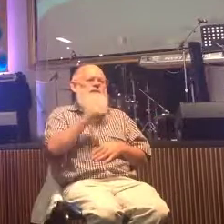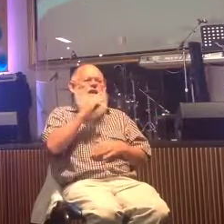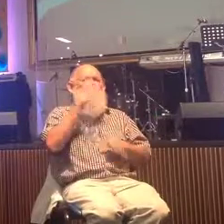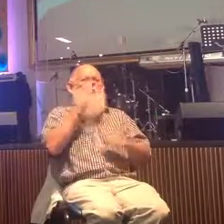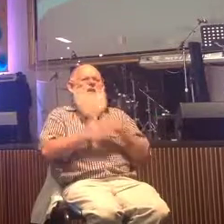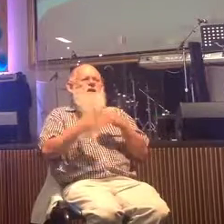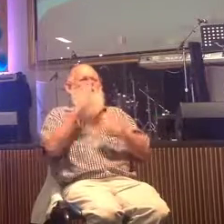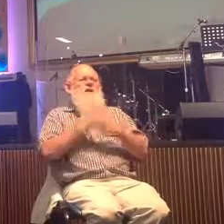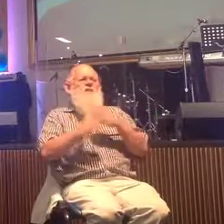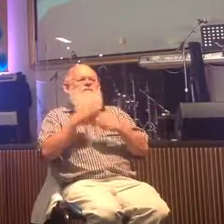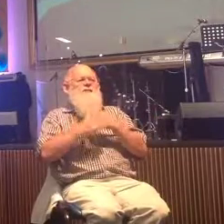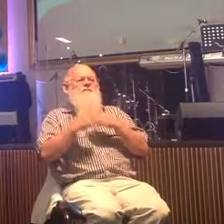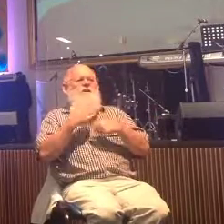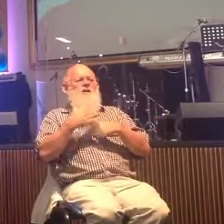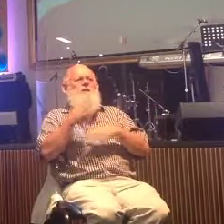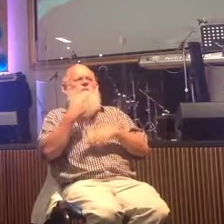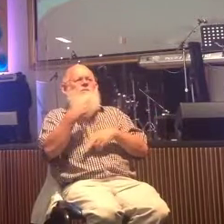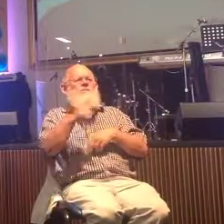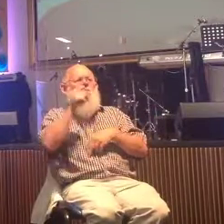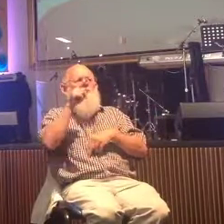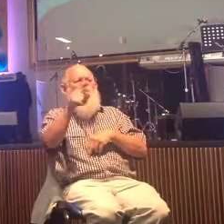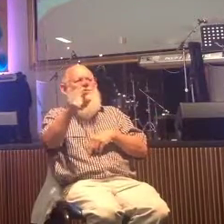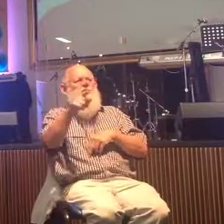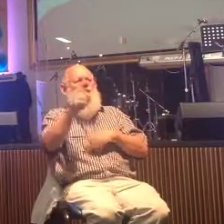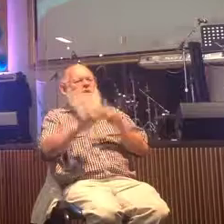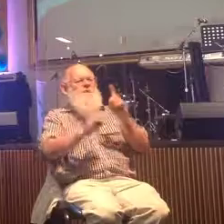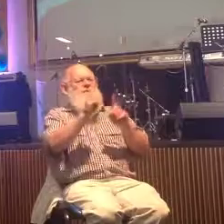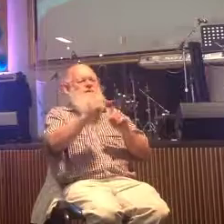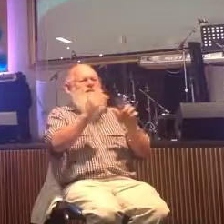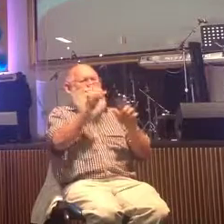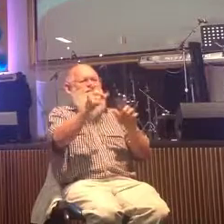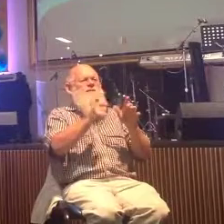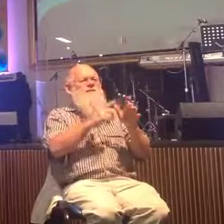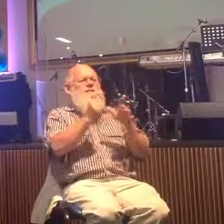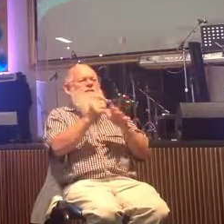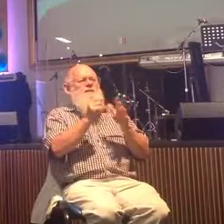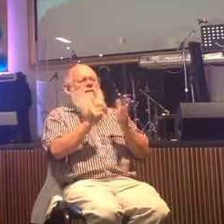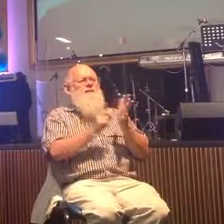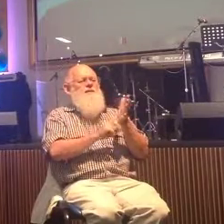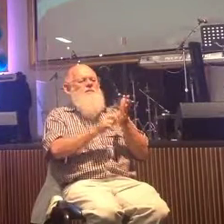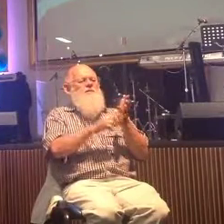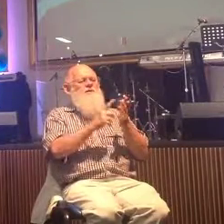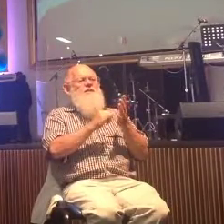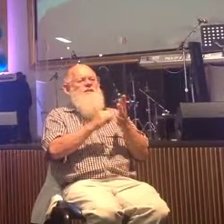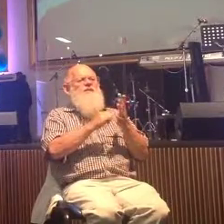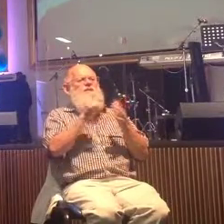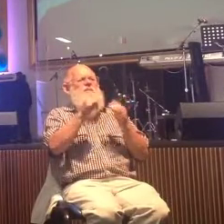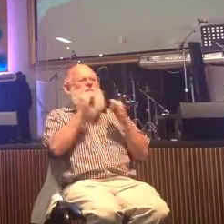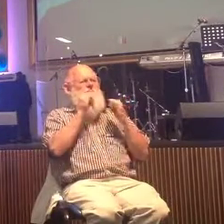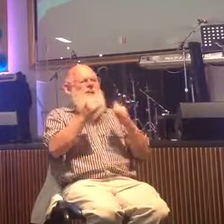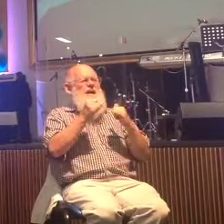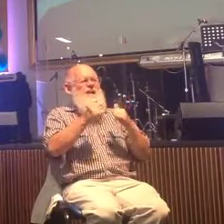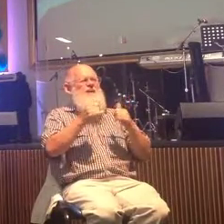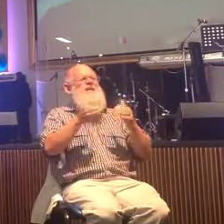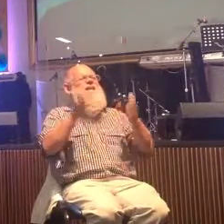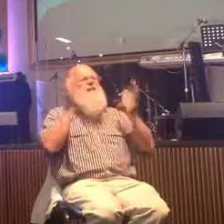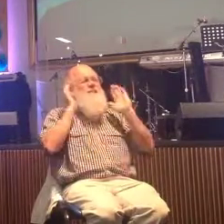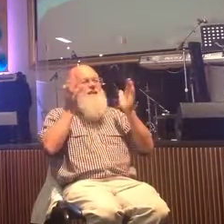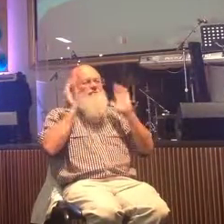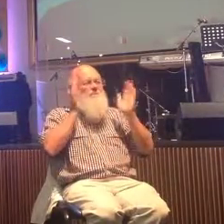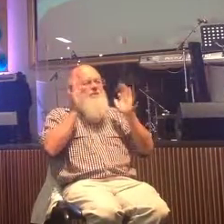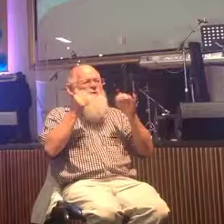ever go to the Decapolis. It is a place full of temptation and foreign temples and perversion and